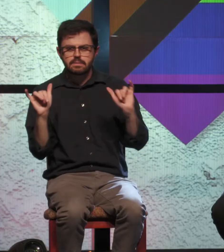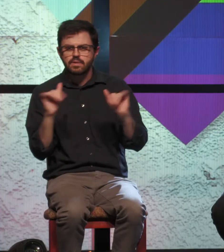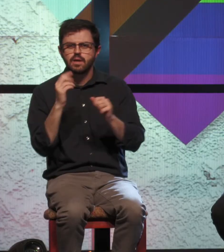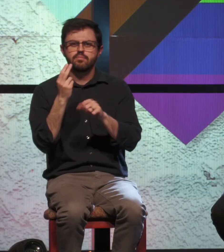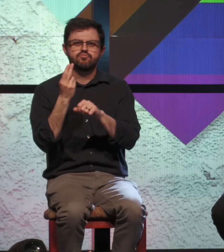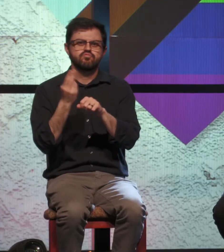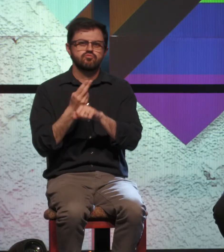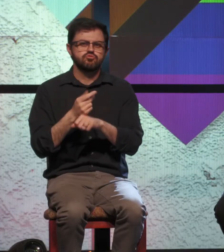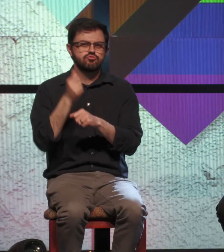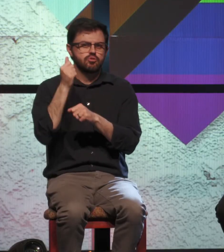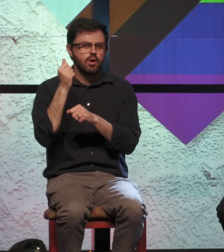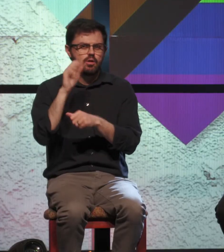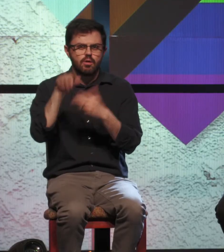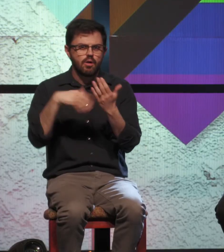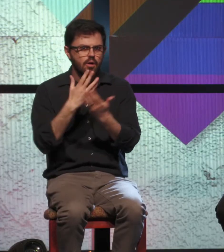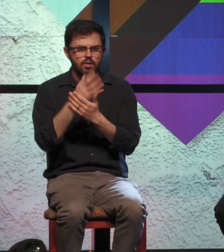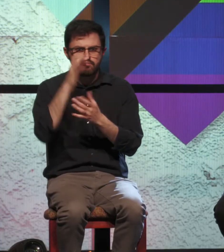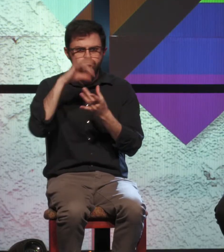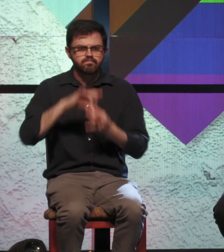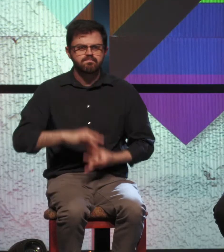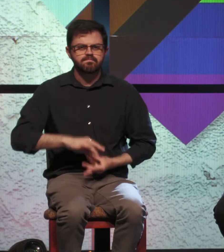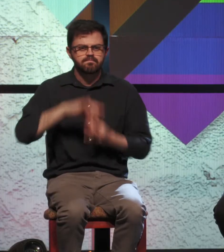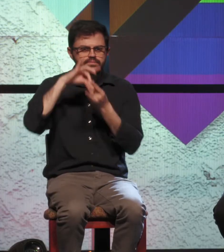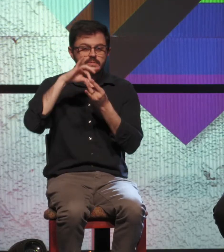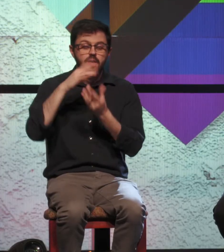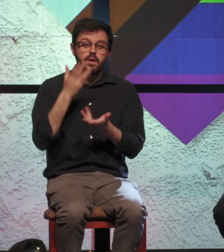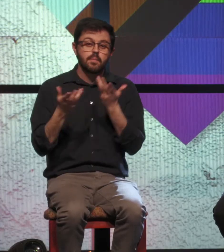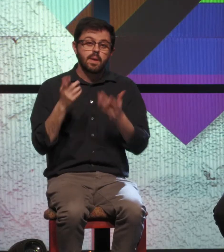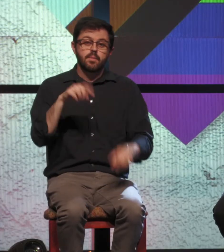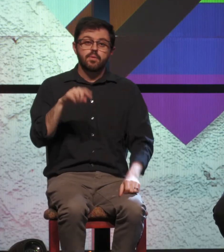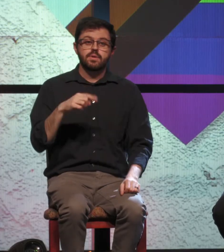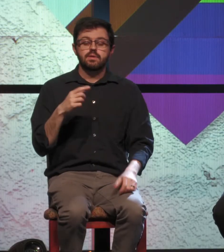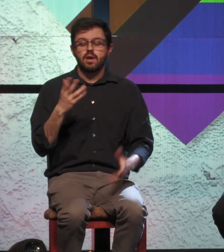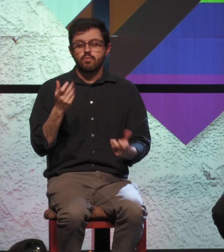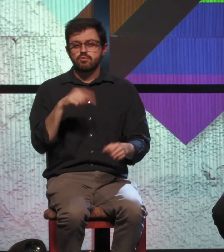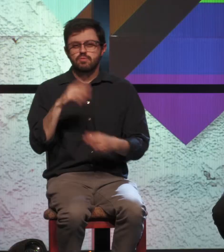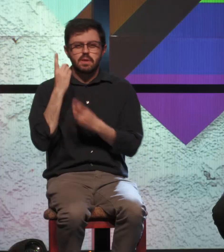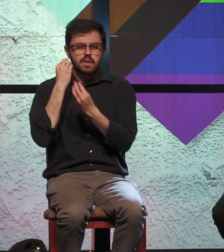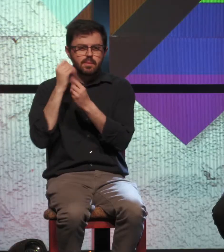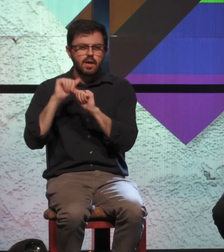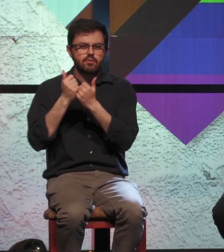Maybe some of us just need to take responsibility for ourselves and our path to wholeness.